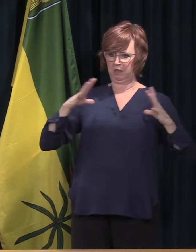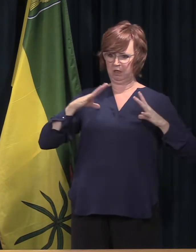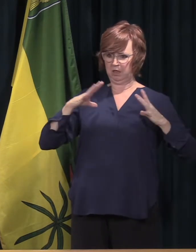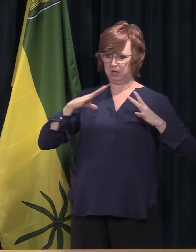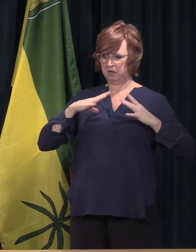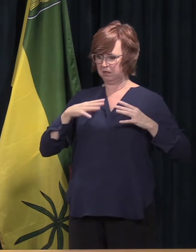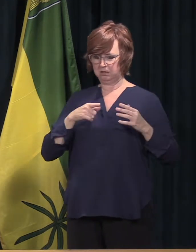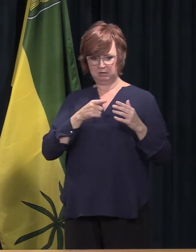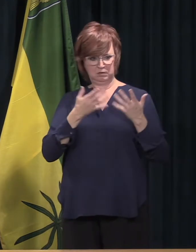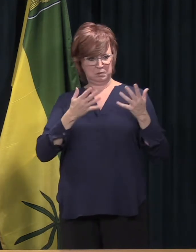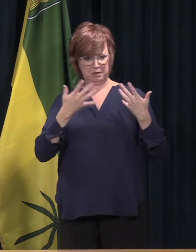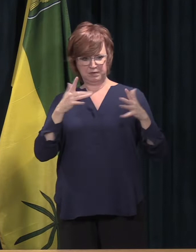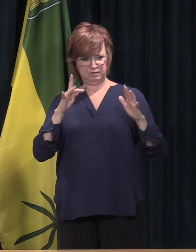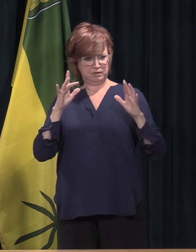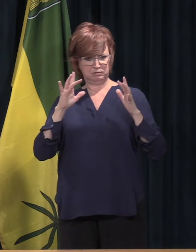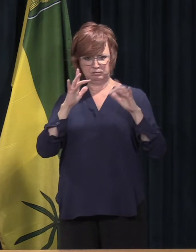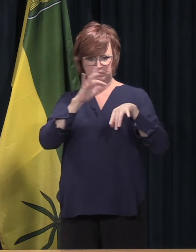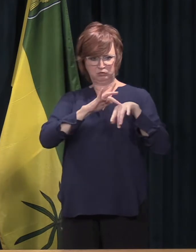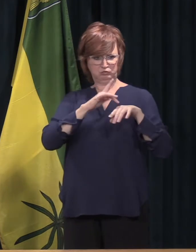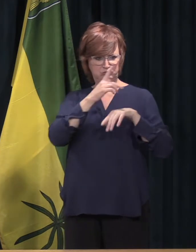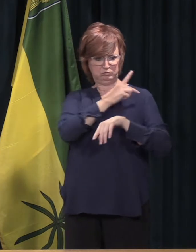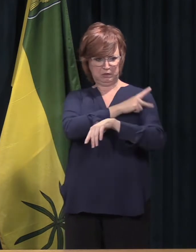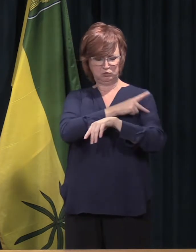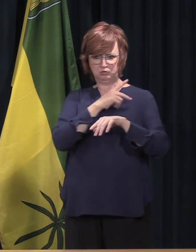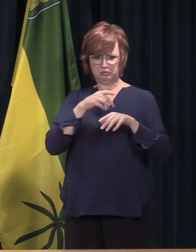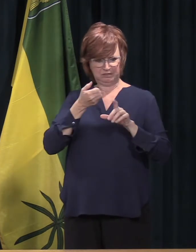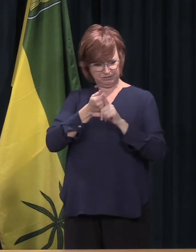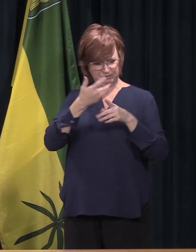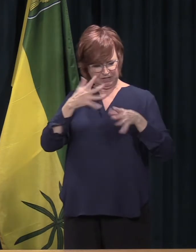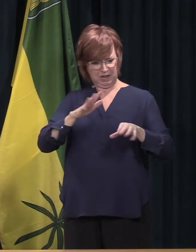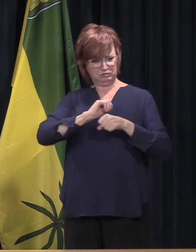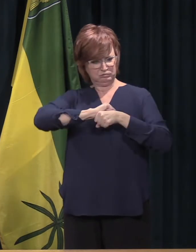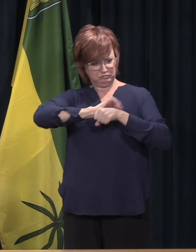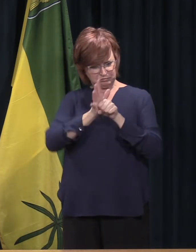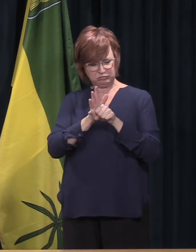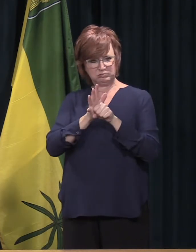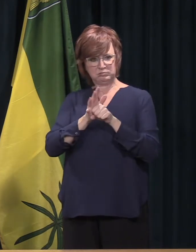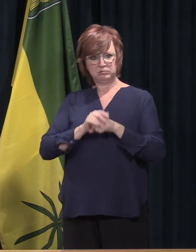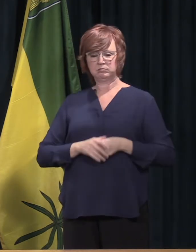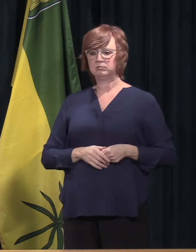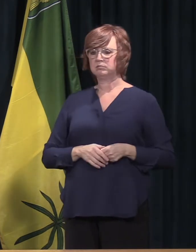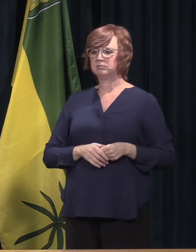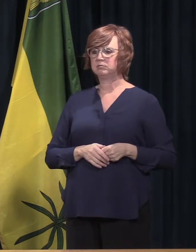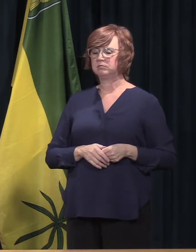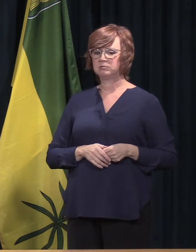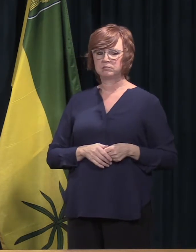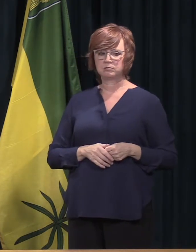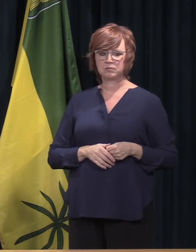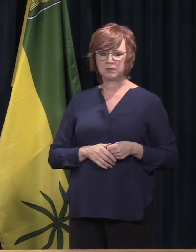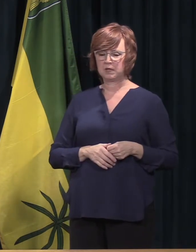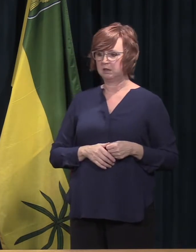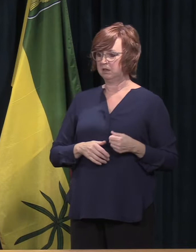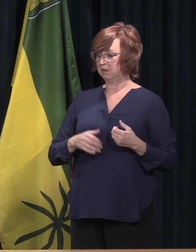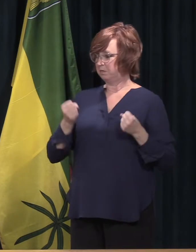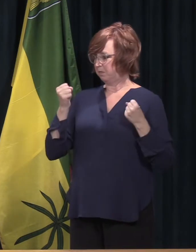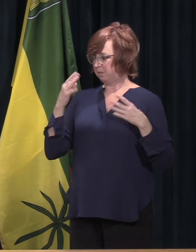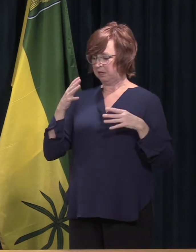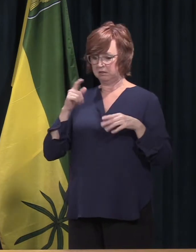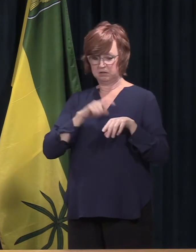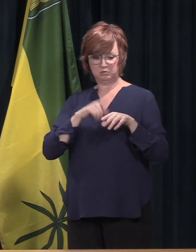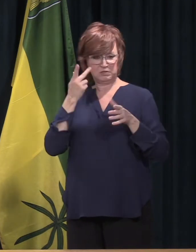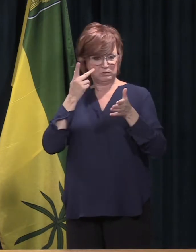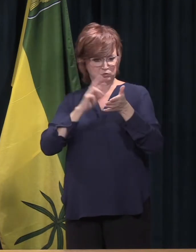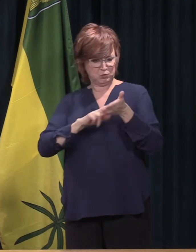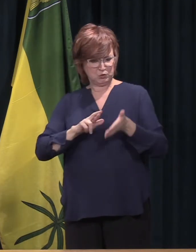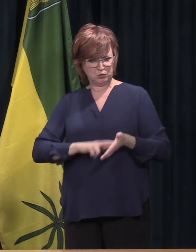have COVID-19, and we know, based on recent studies, that some symptoms are so mild that they might not even be noticed.